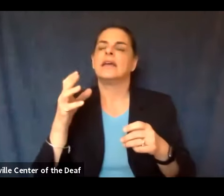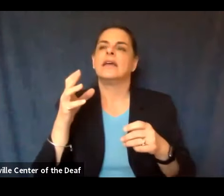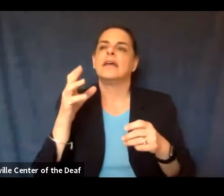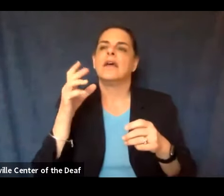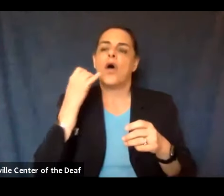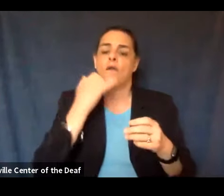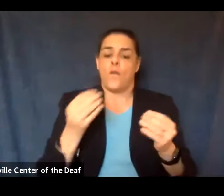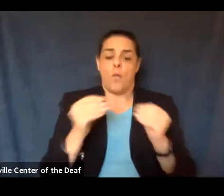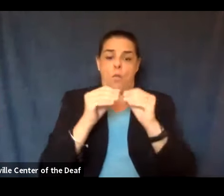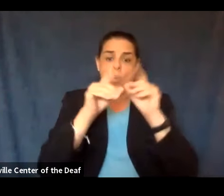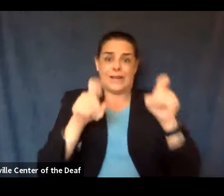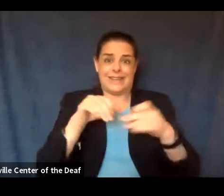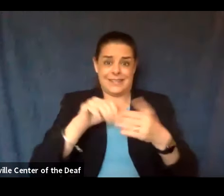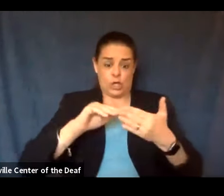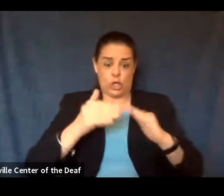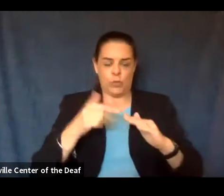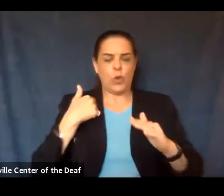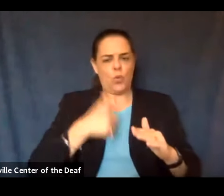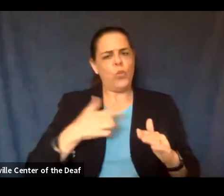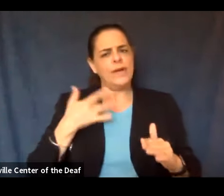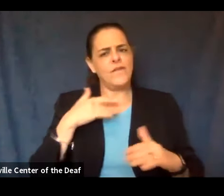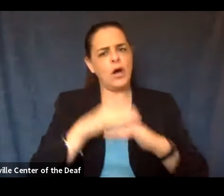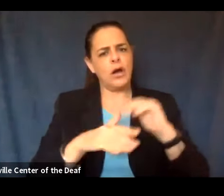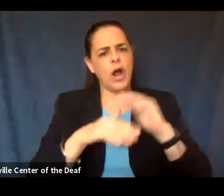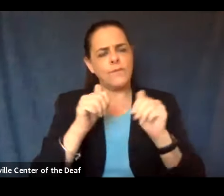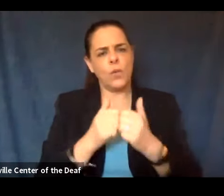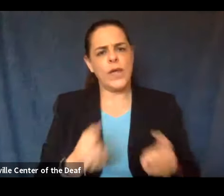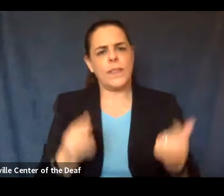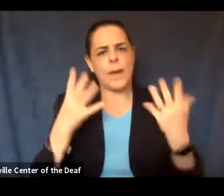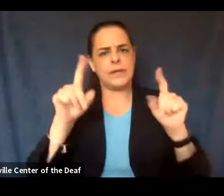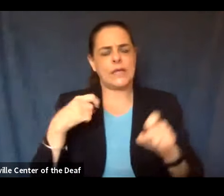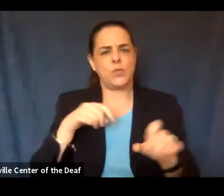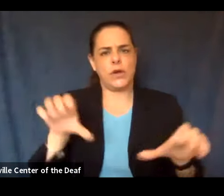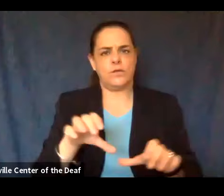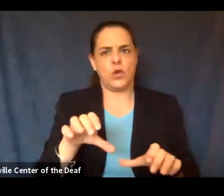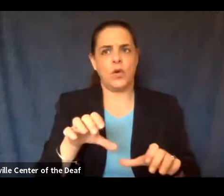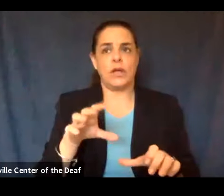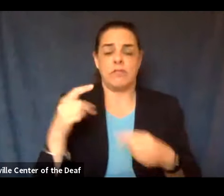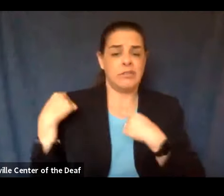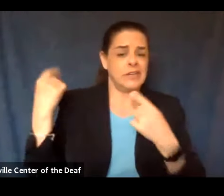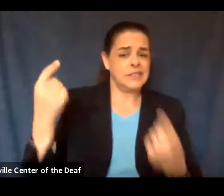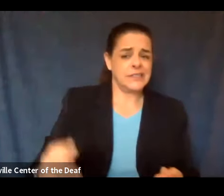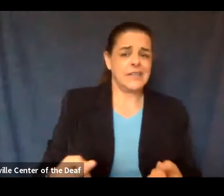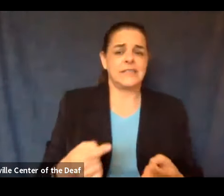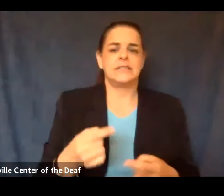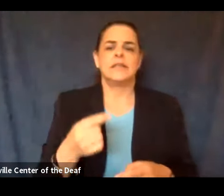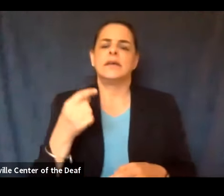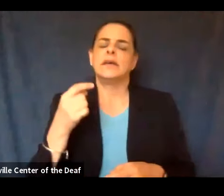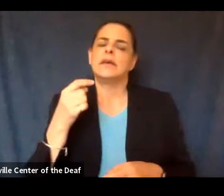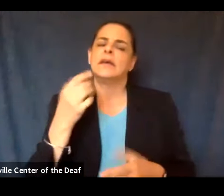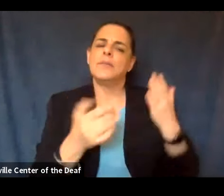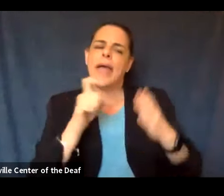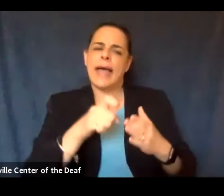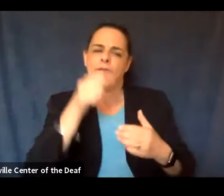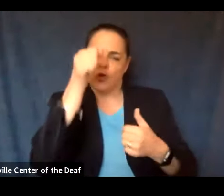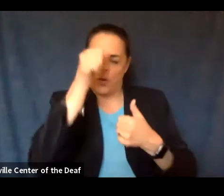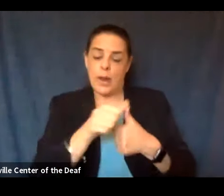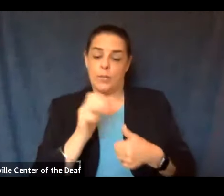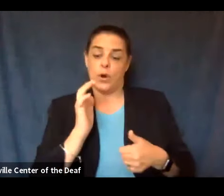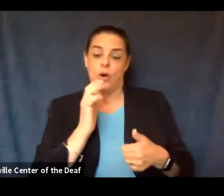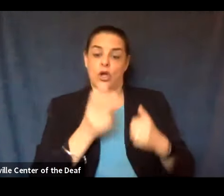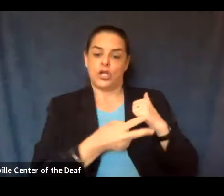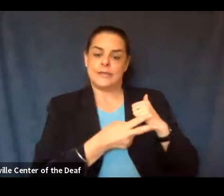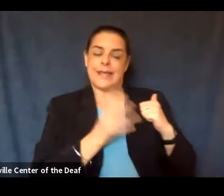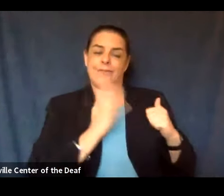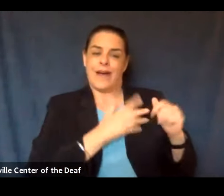we feel really comfortable with the level of testing that we're doing with some special events and some outreach. We have to remember to reserve our testing